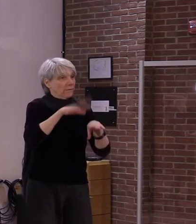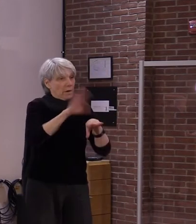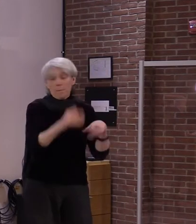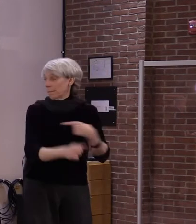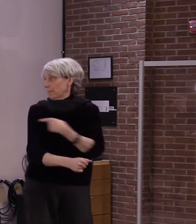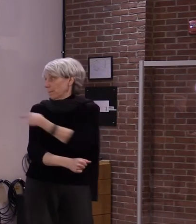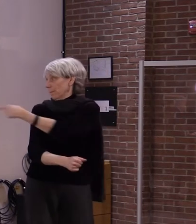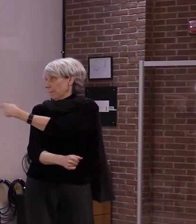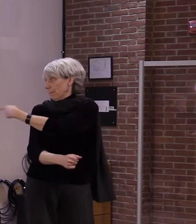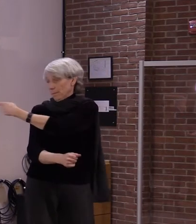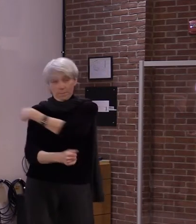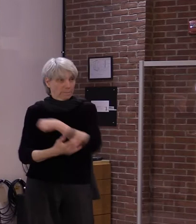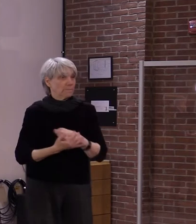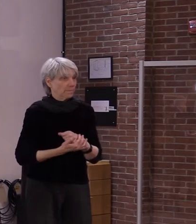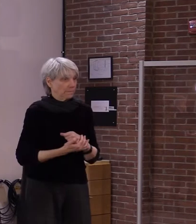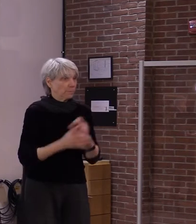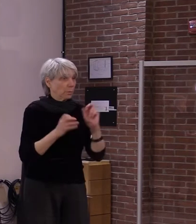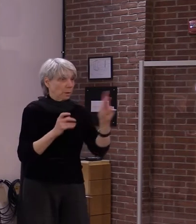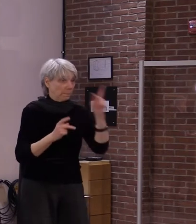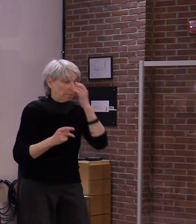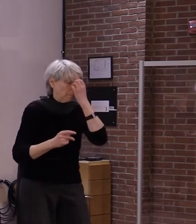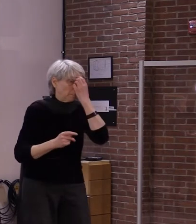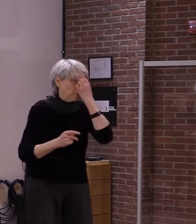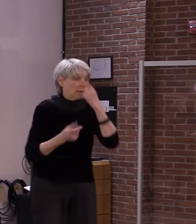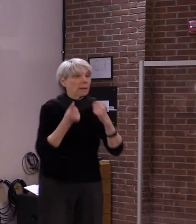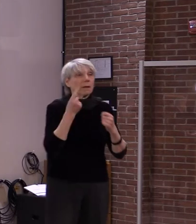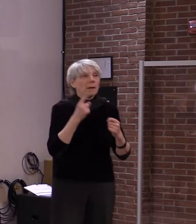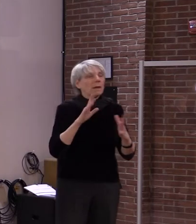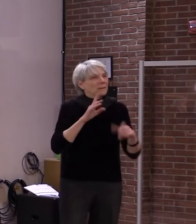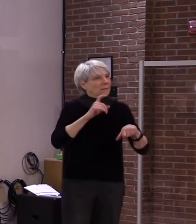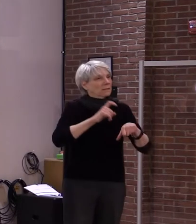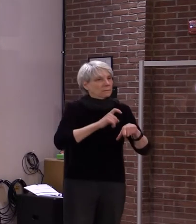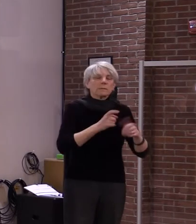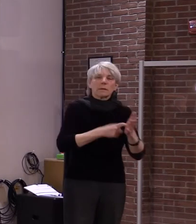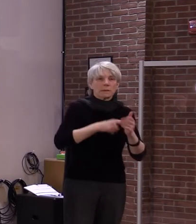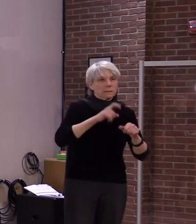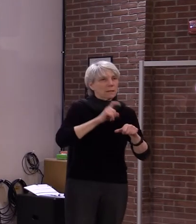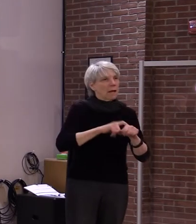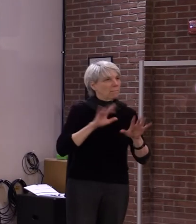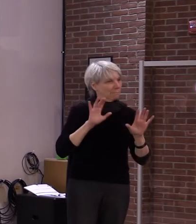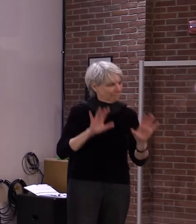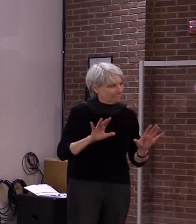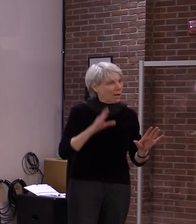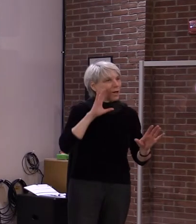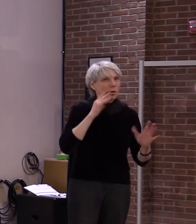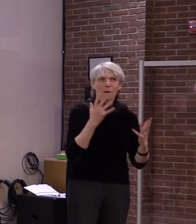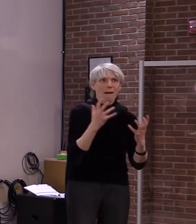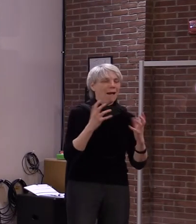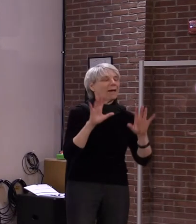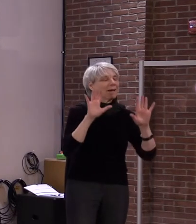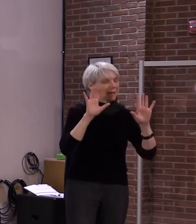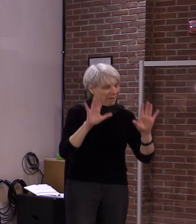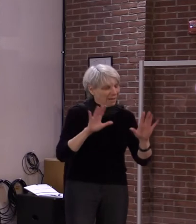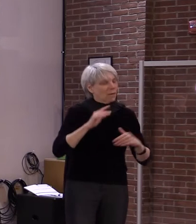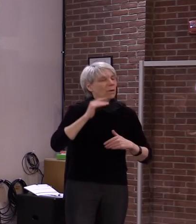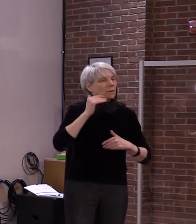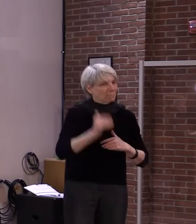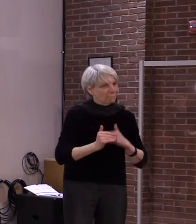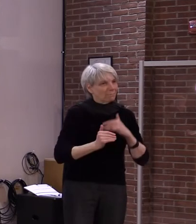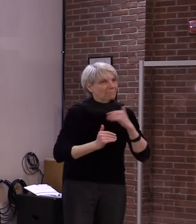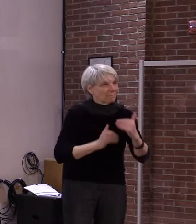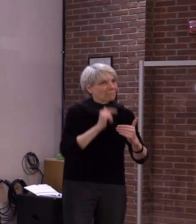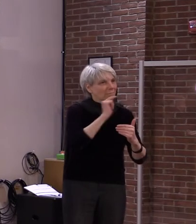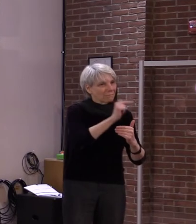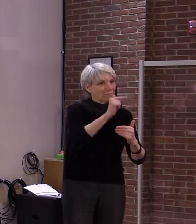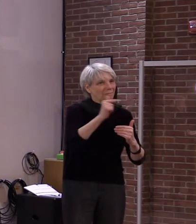this is not a sprint it will take time we must all be patient vigilant and continue to wear our mask wash our